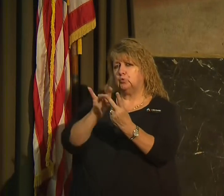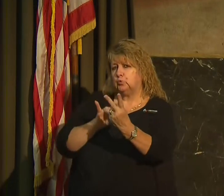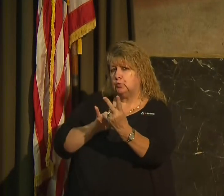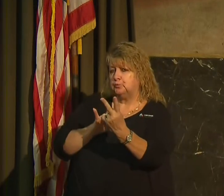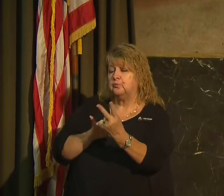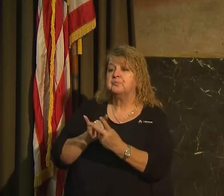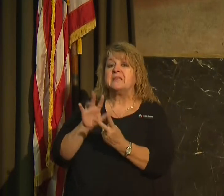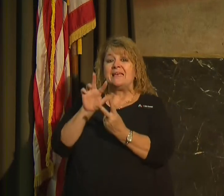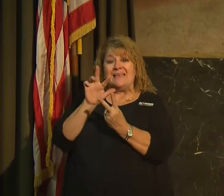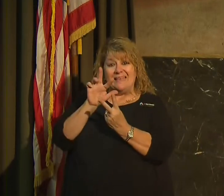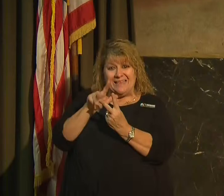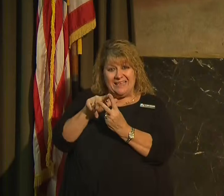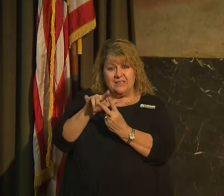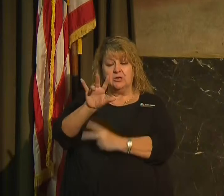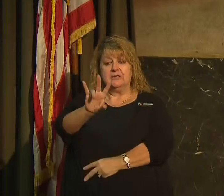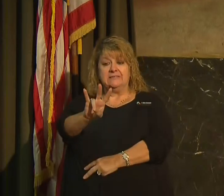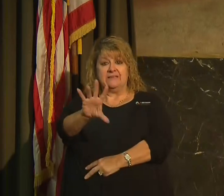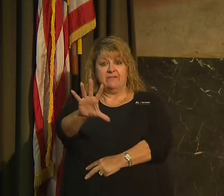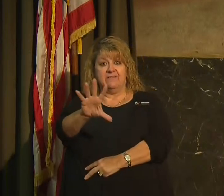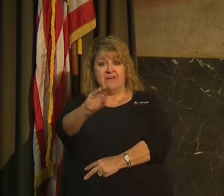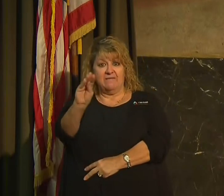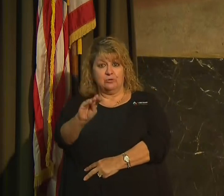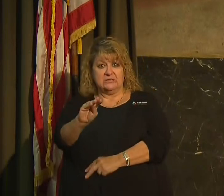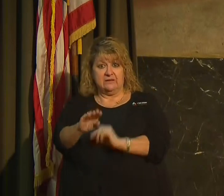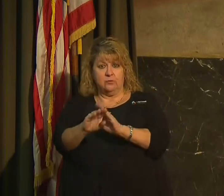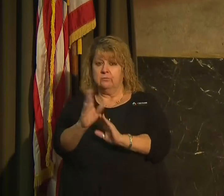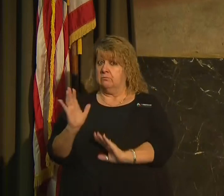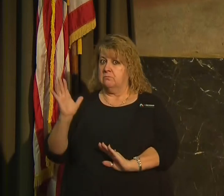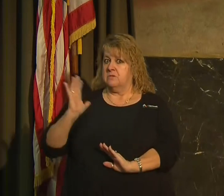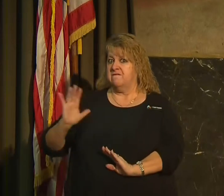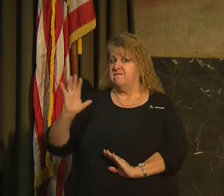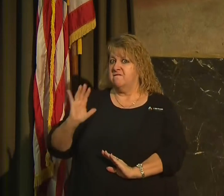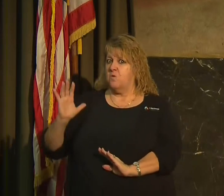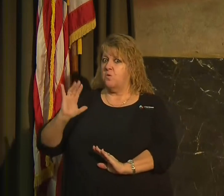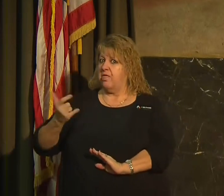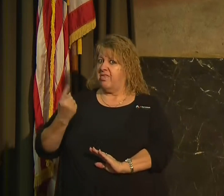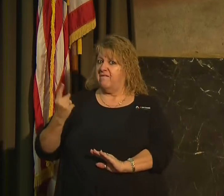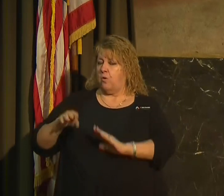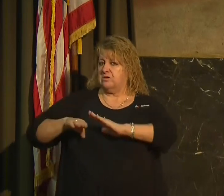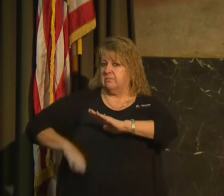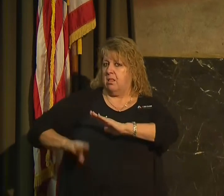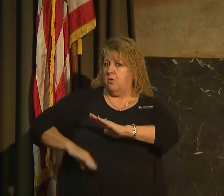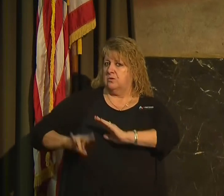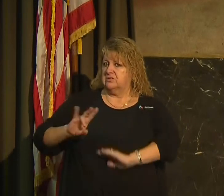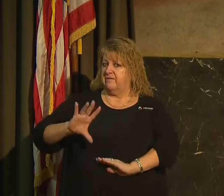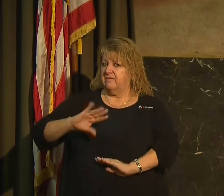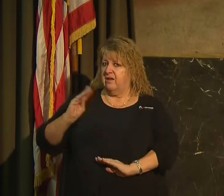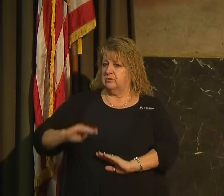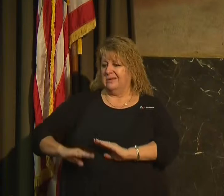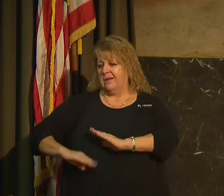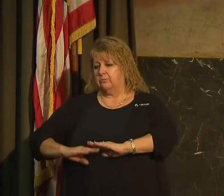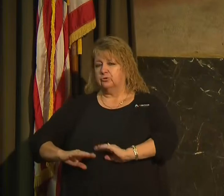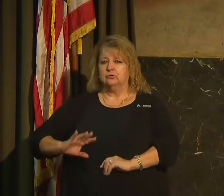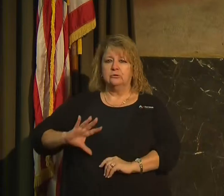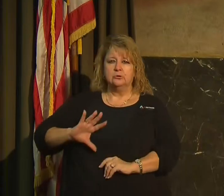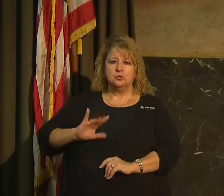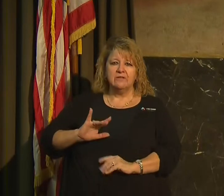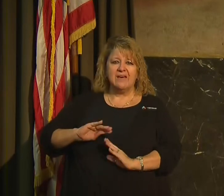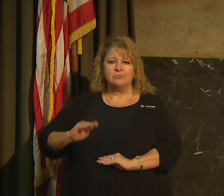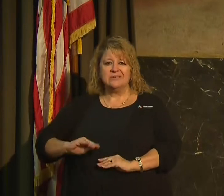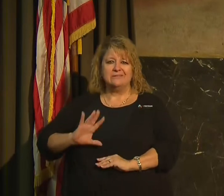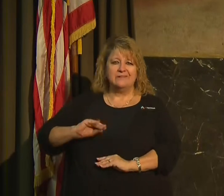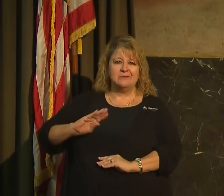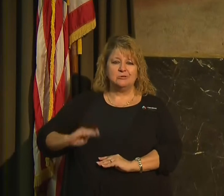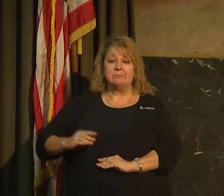occupancy capacity, which is more than they've had up to any point this far, while social distancing,